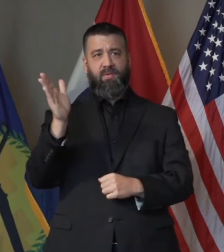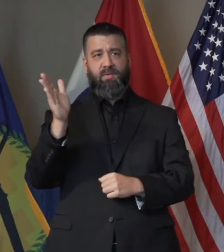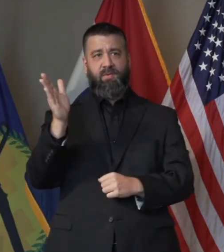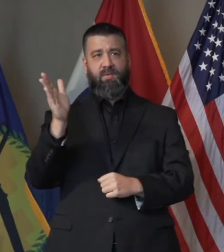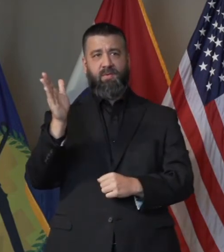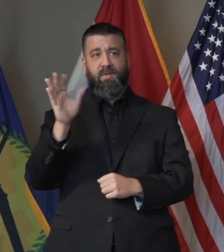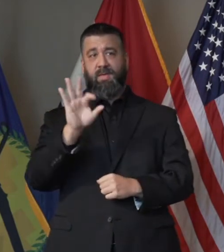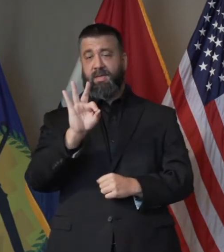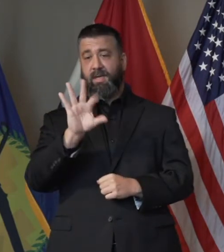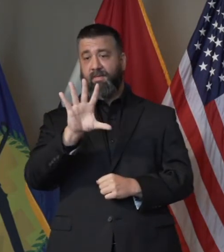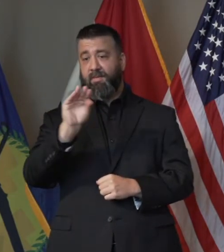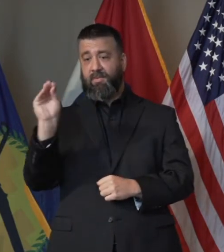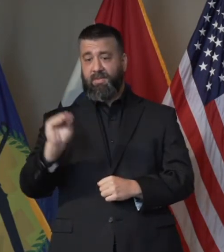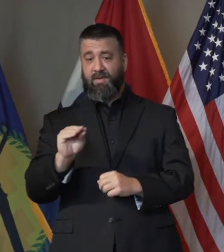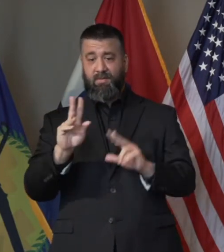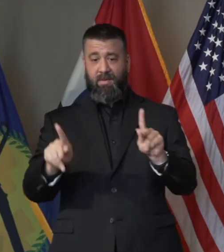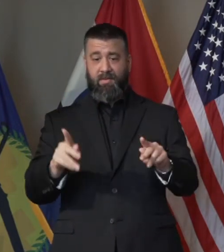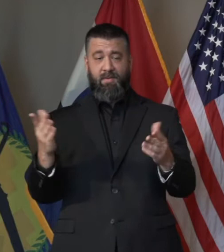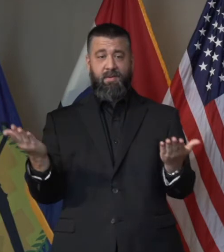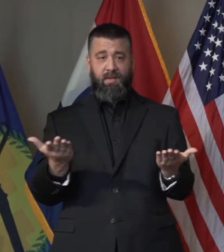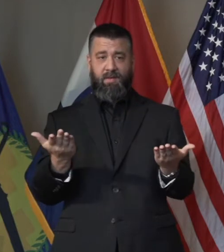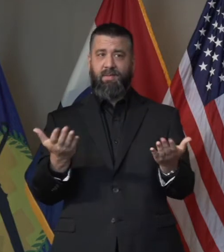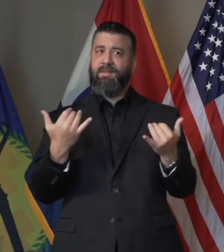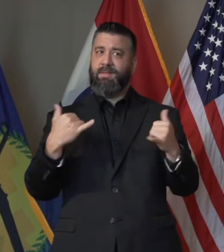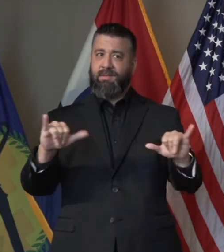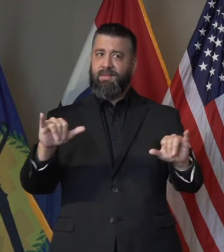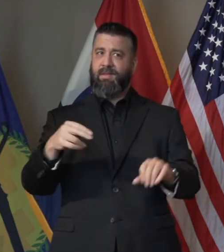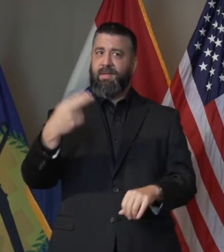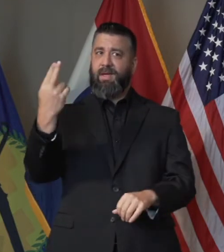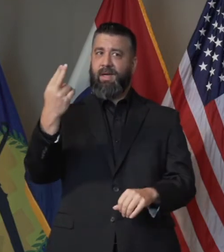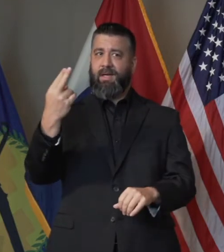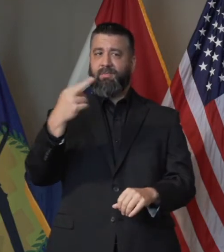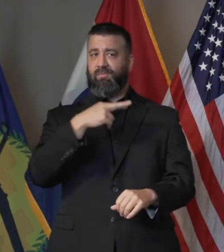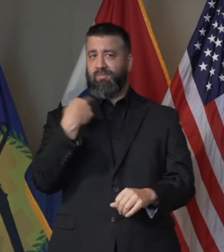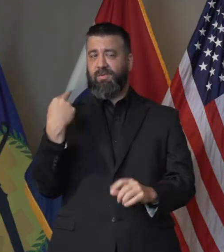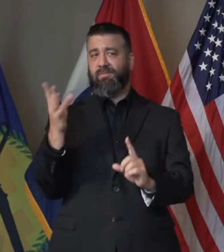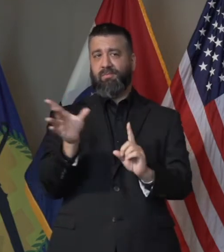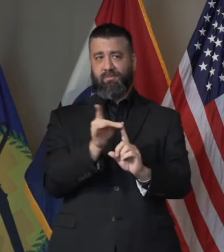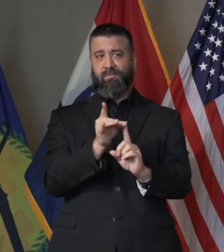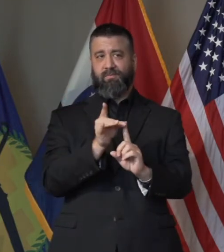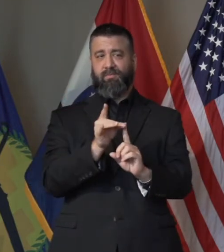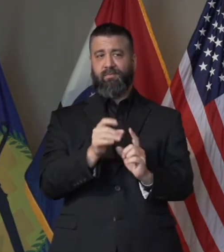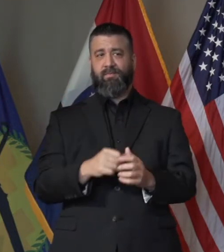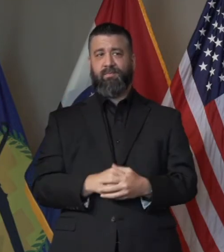1 million residents were still susceptible to the virus in mid-October.